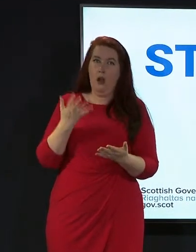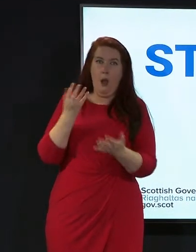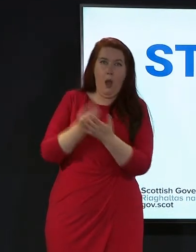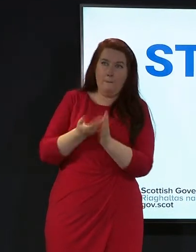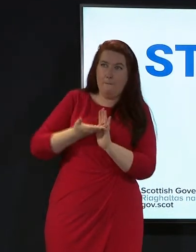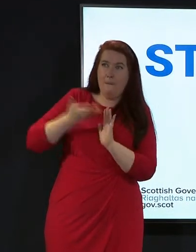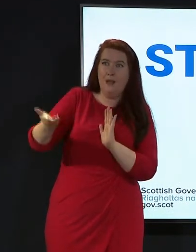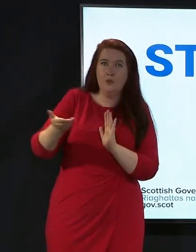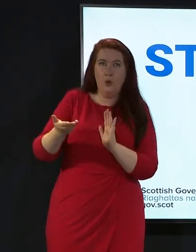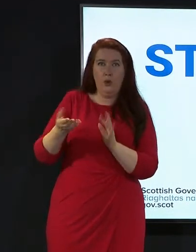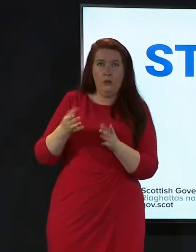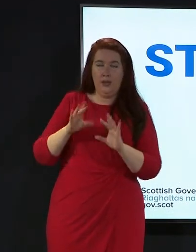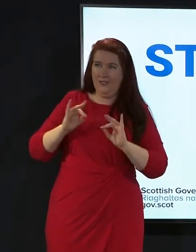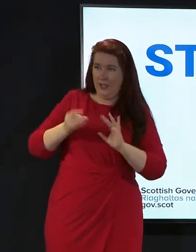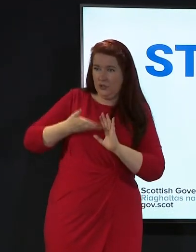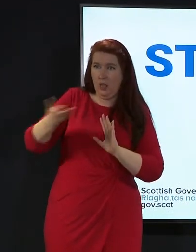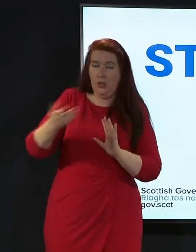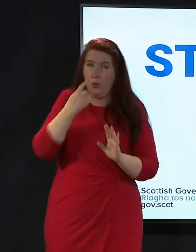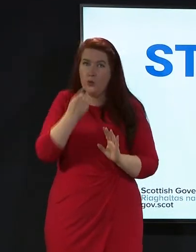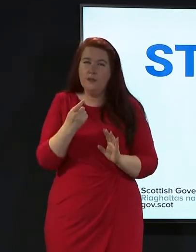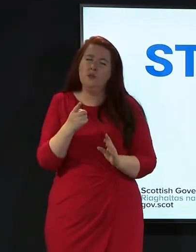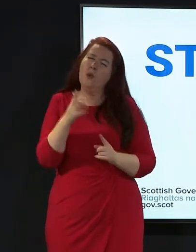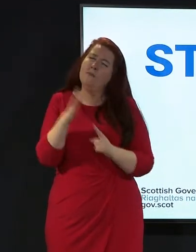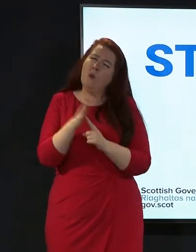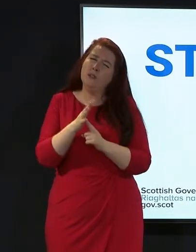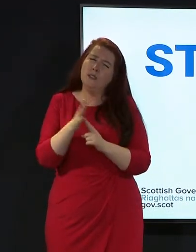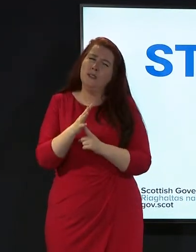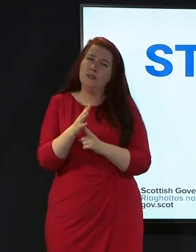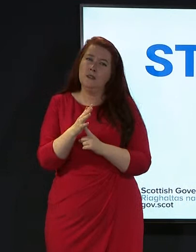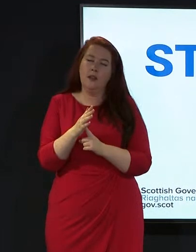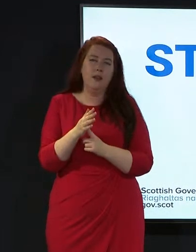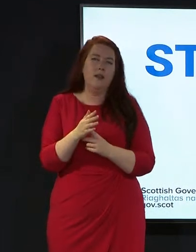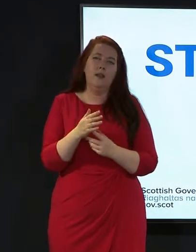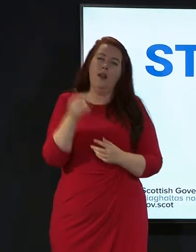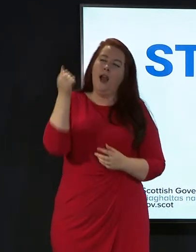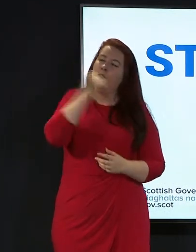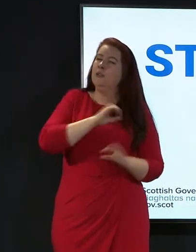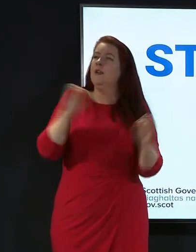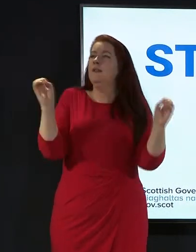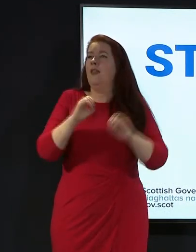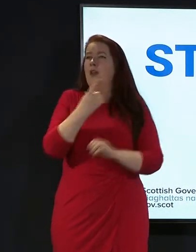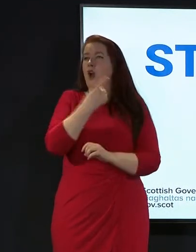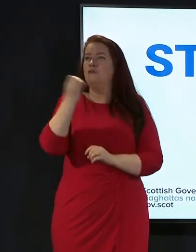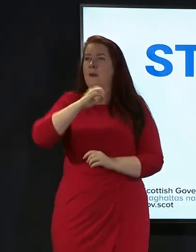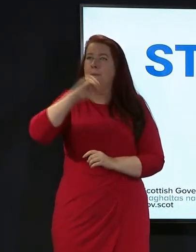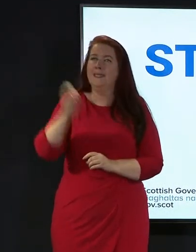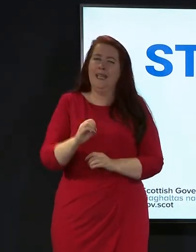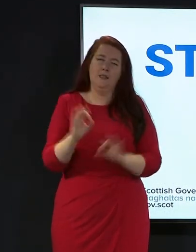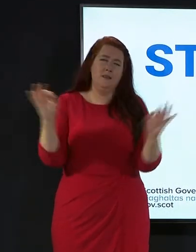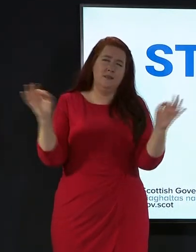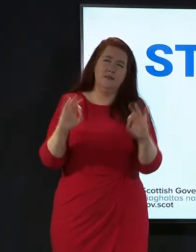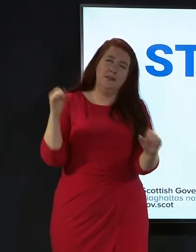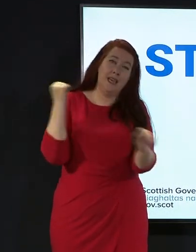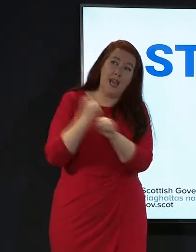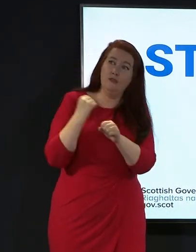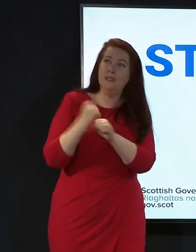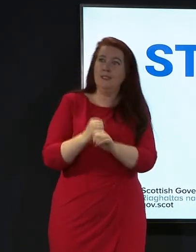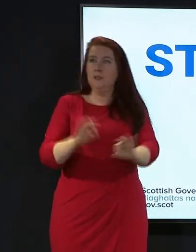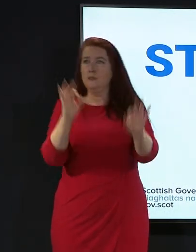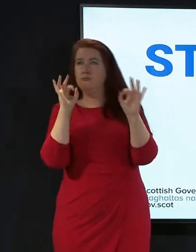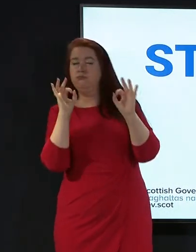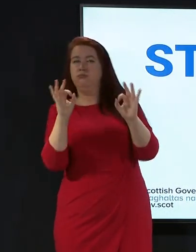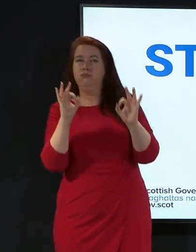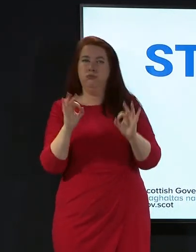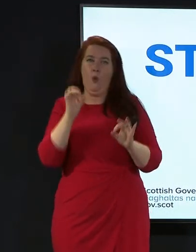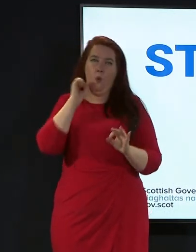others. So that's a really important, none of this is foolproof. This is an infectious virus. There's no guarantee that any of us don't